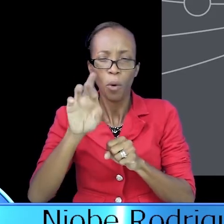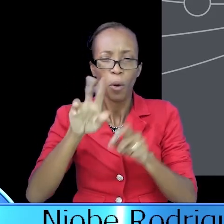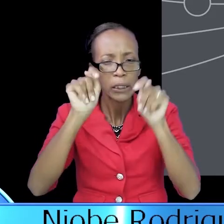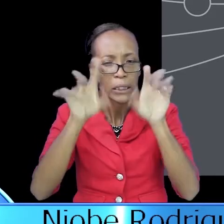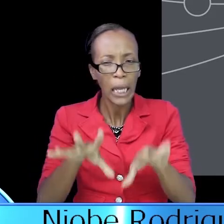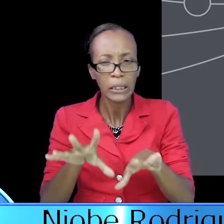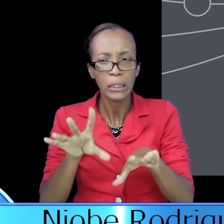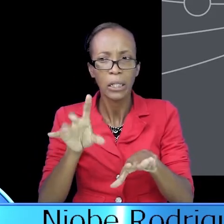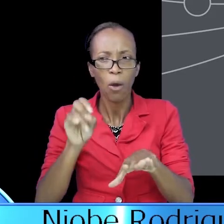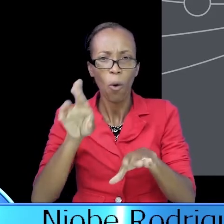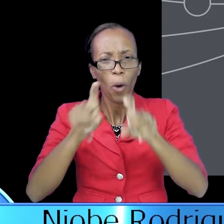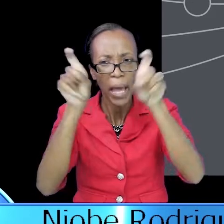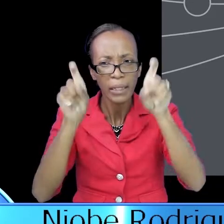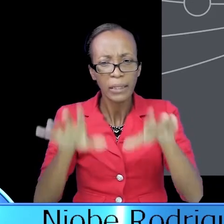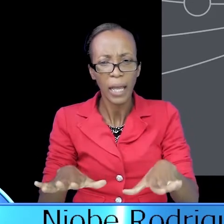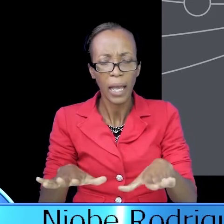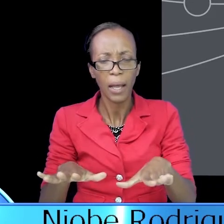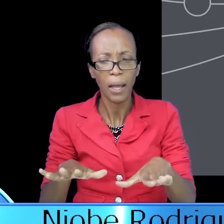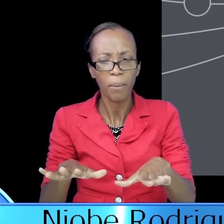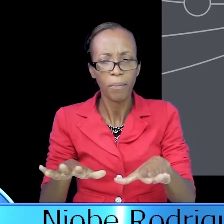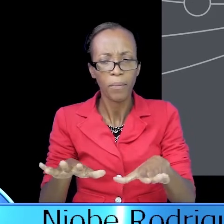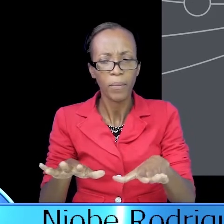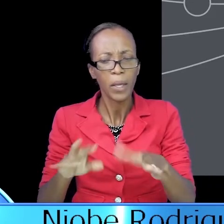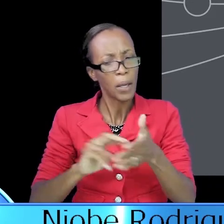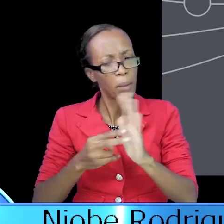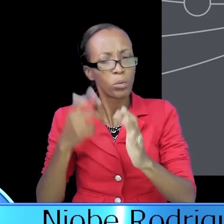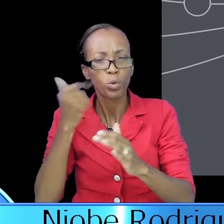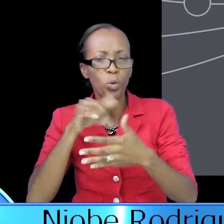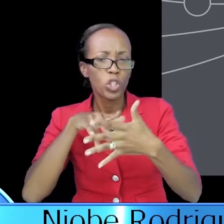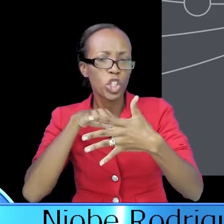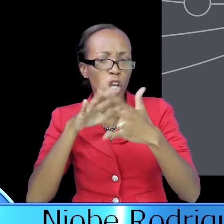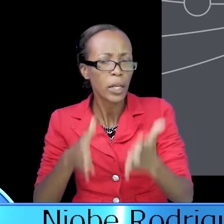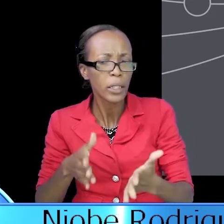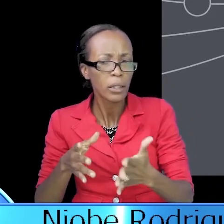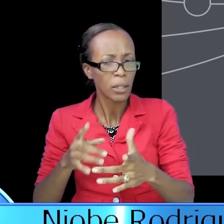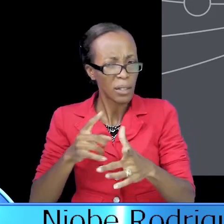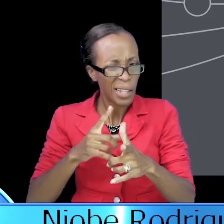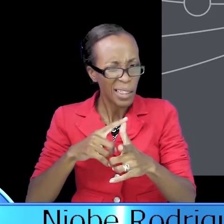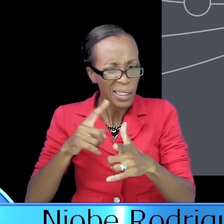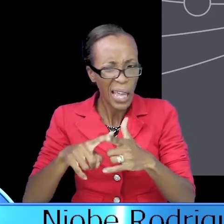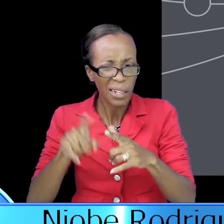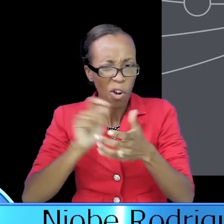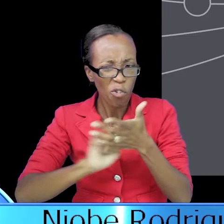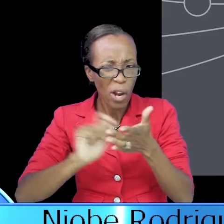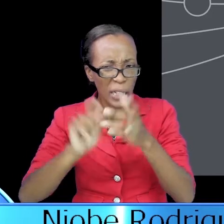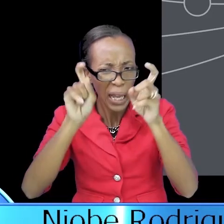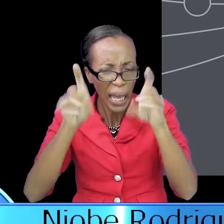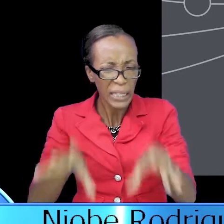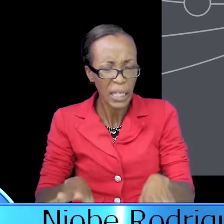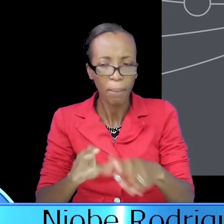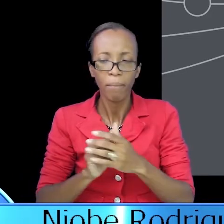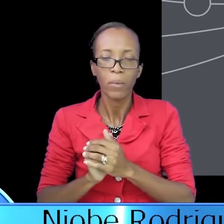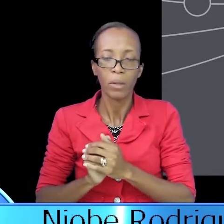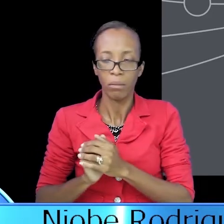But thank you for the information. I'm learning. So tool or test